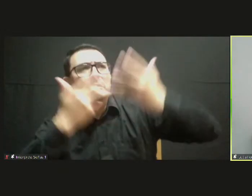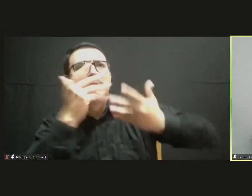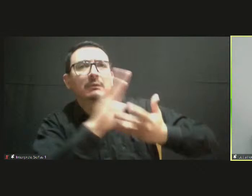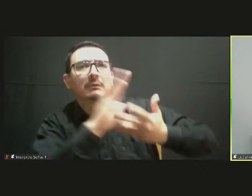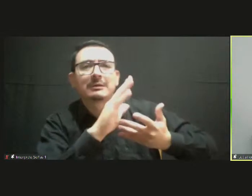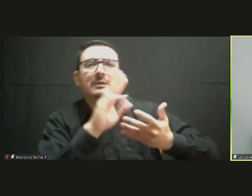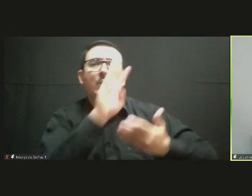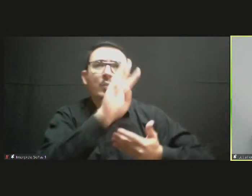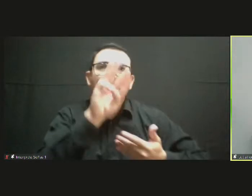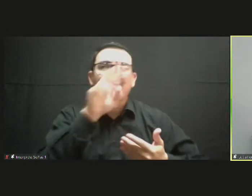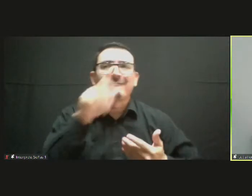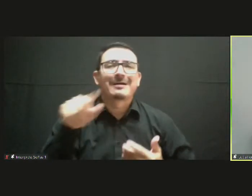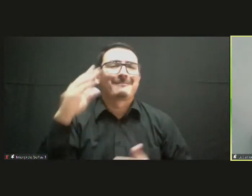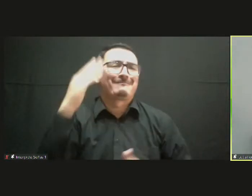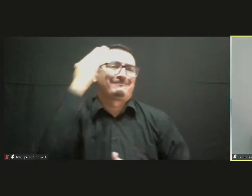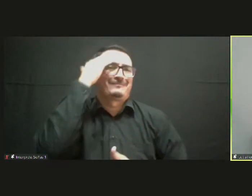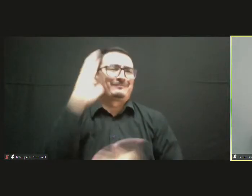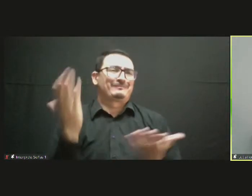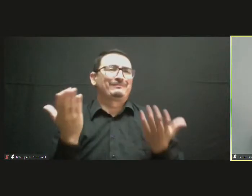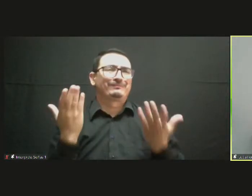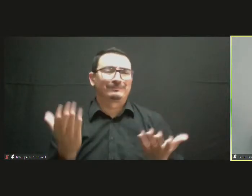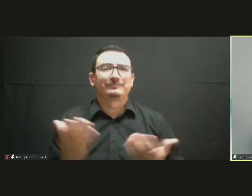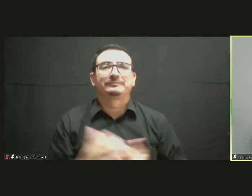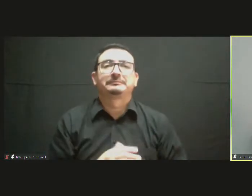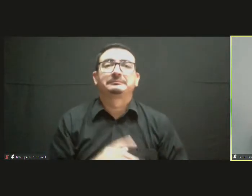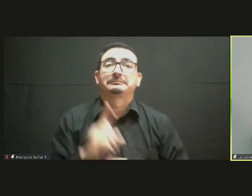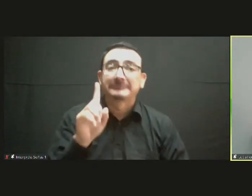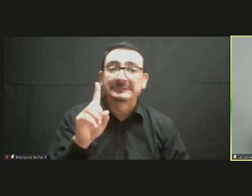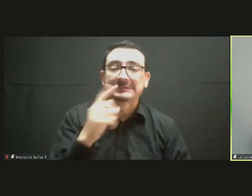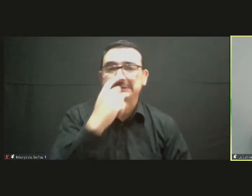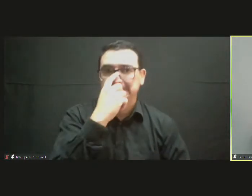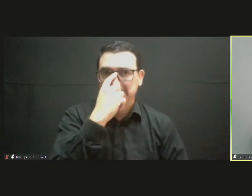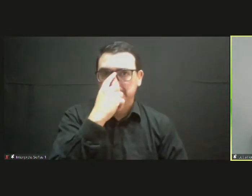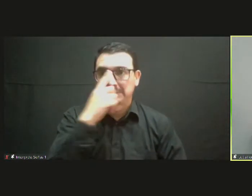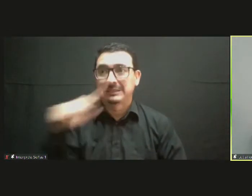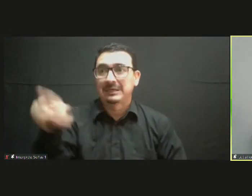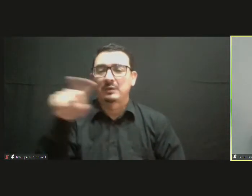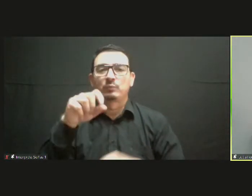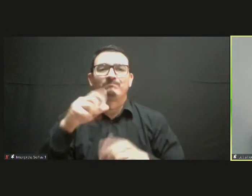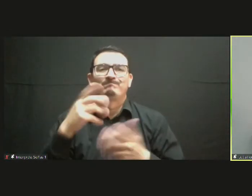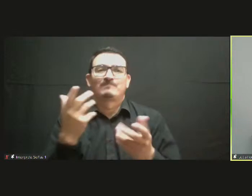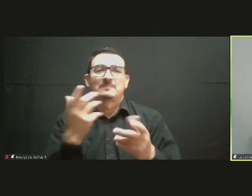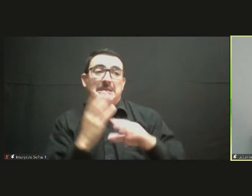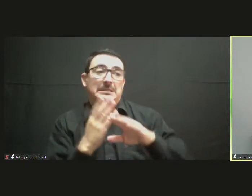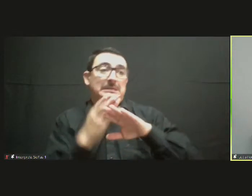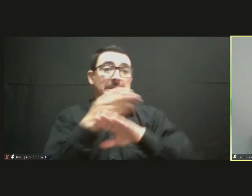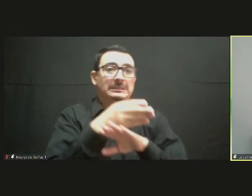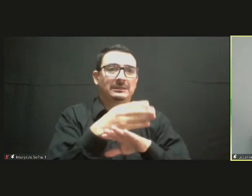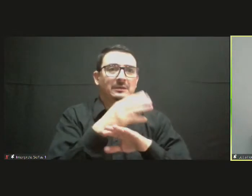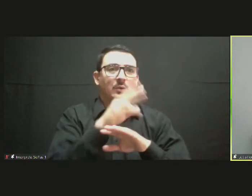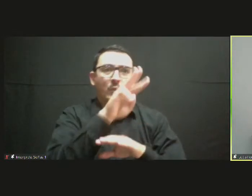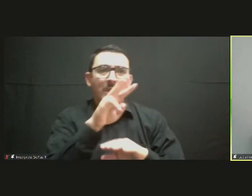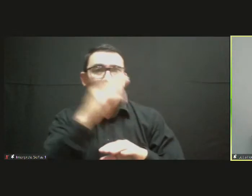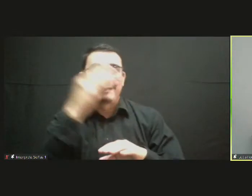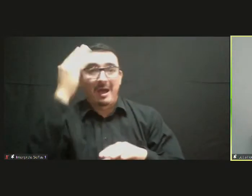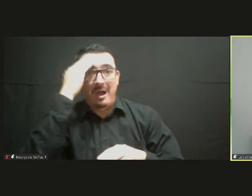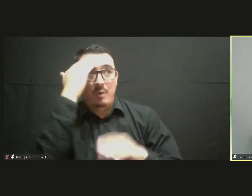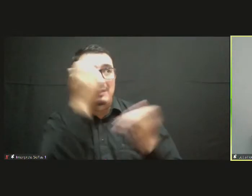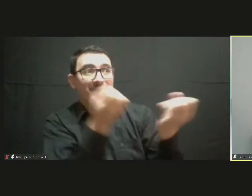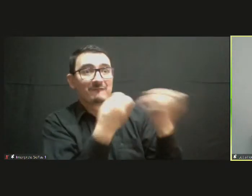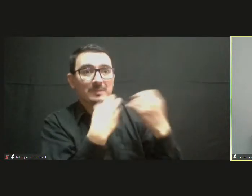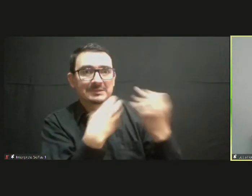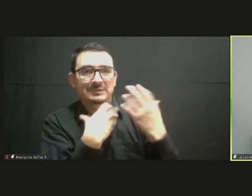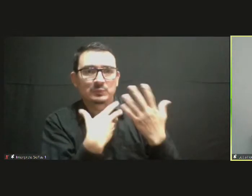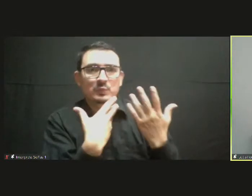access to these insights, which are kept by the digital intermediaries. Another good news is the high